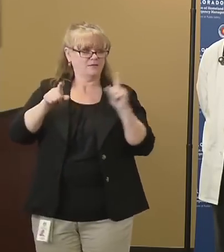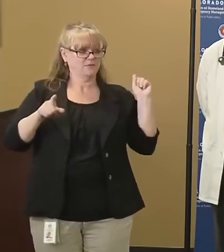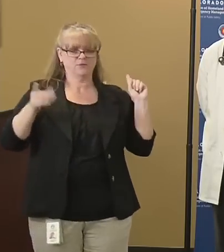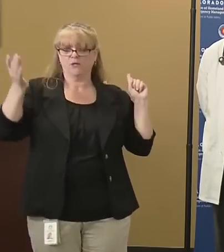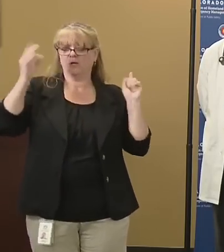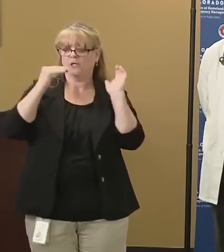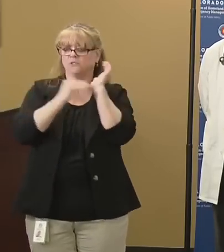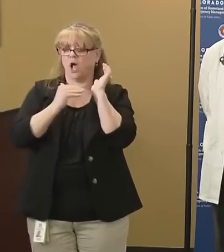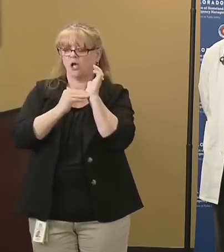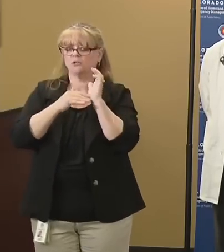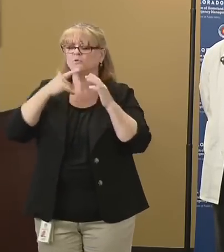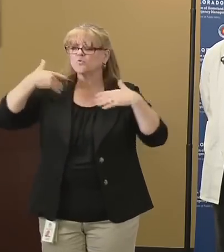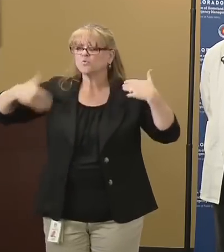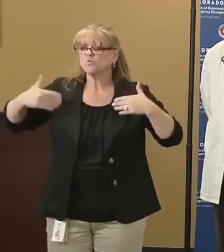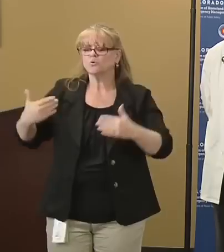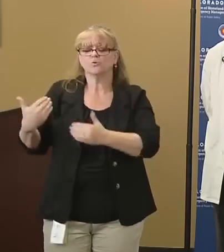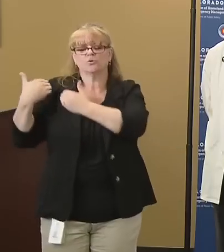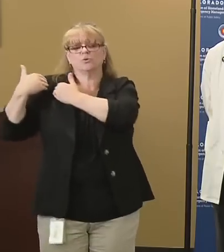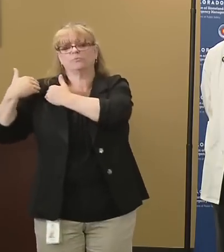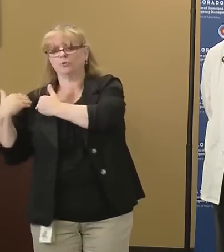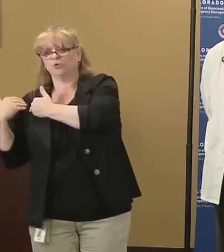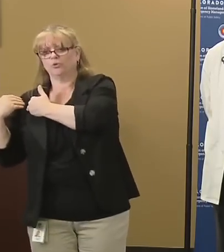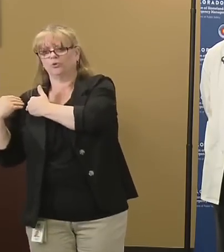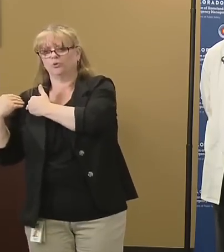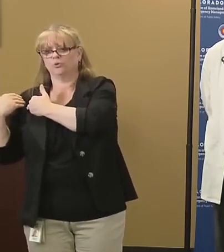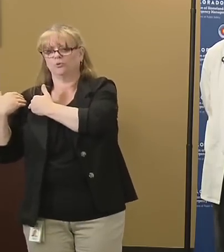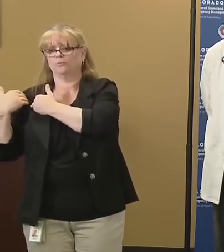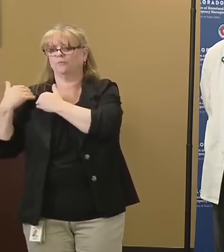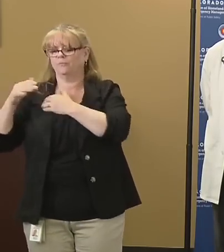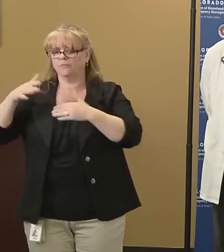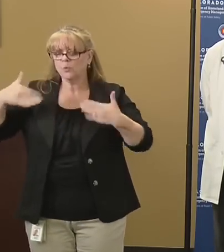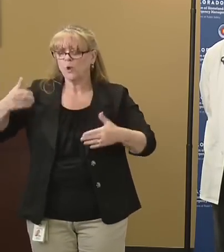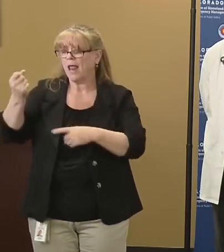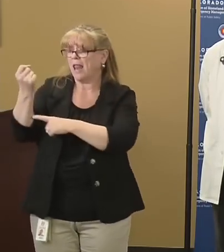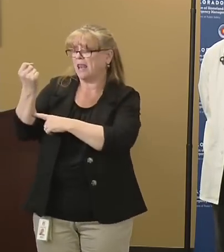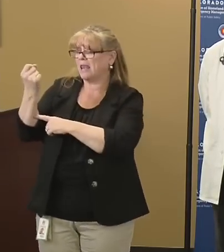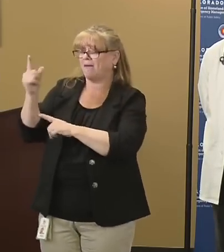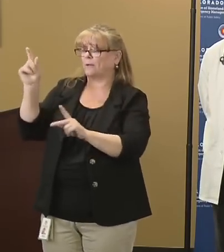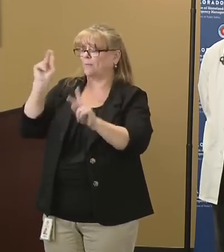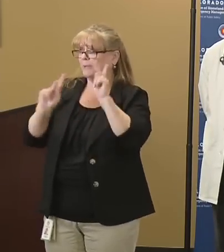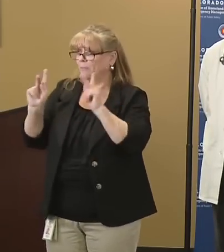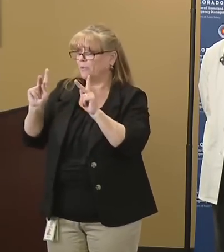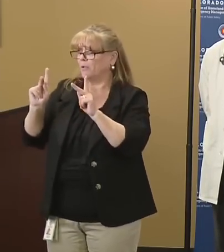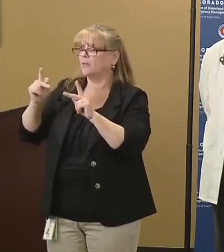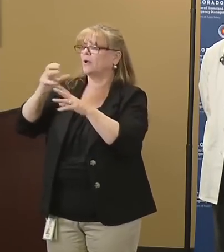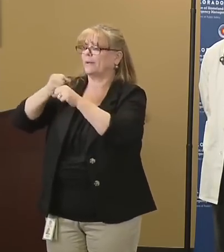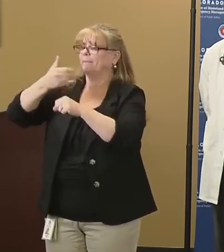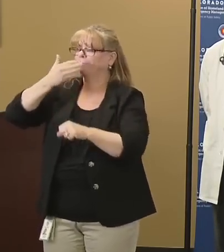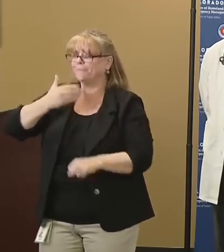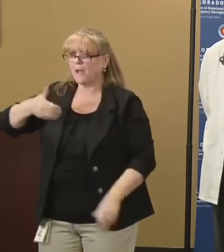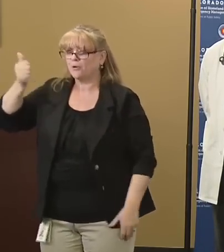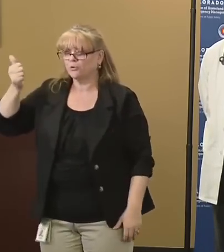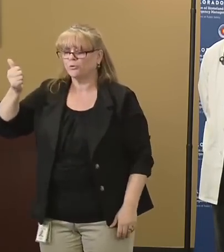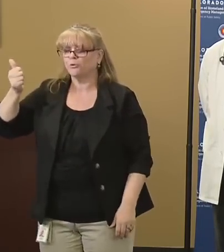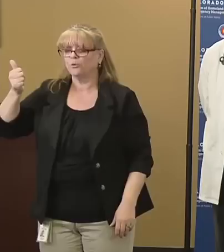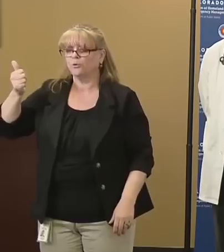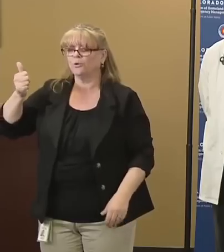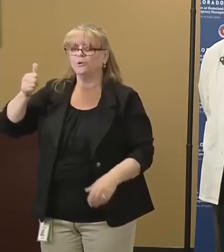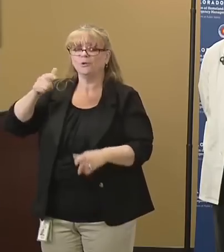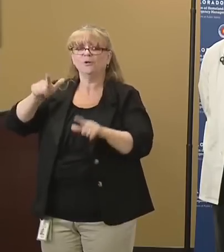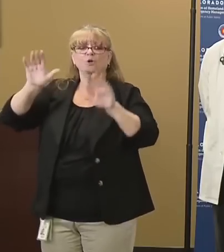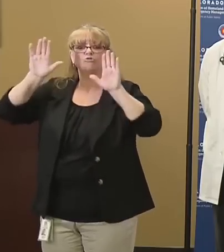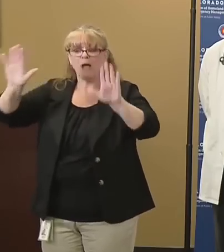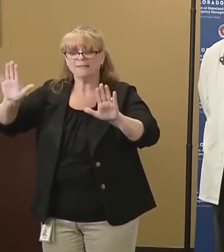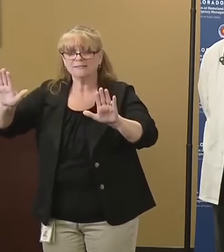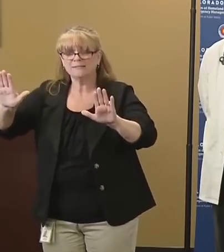11 patients and we did this and they all got better. Well, that doesn't mean much because 11 might have gotten better anyway, even if you didn't do that. So it's all